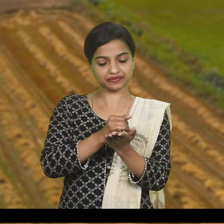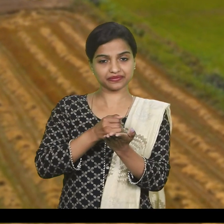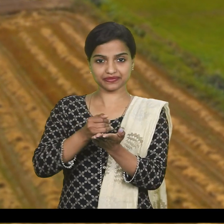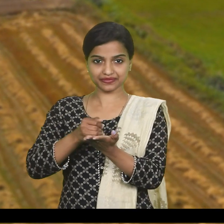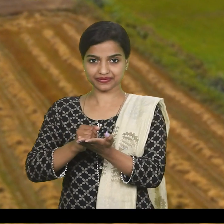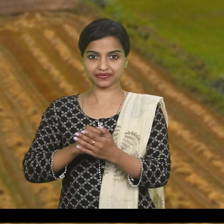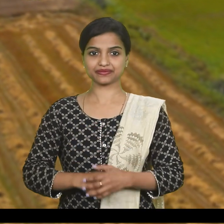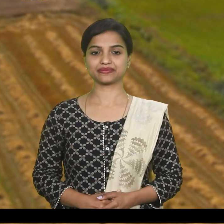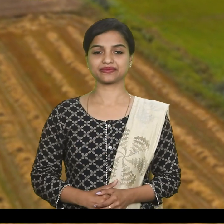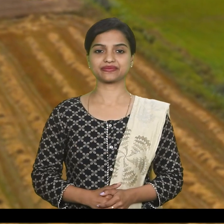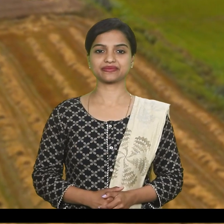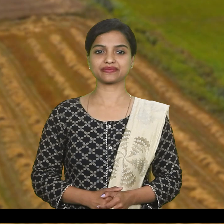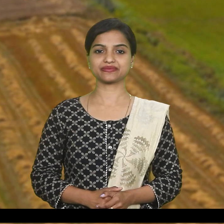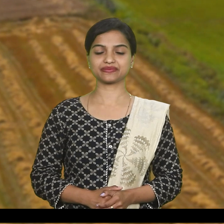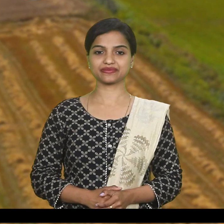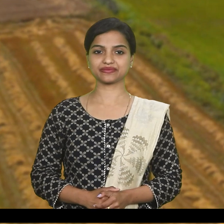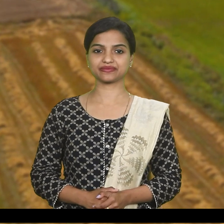agriculture.